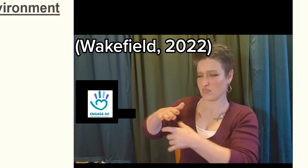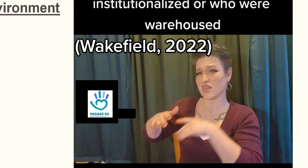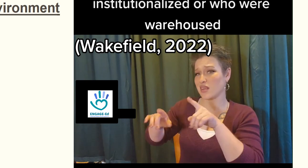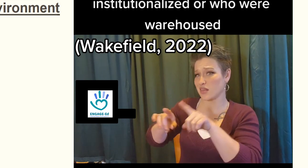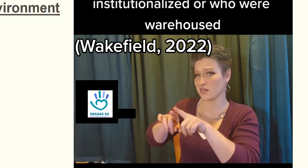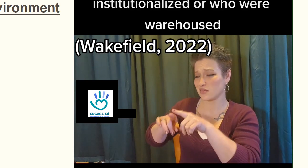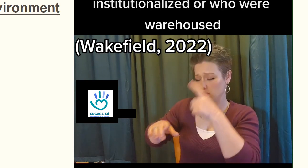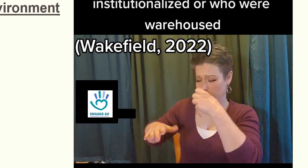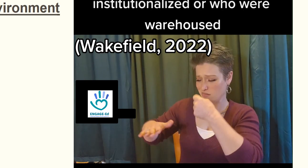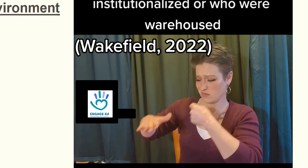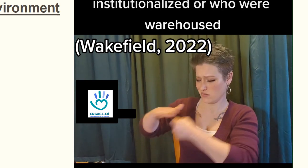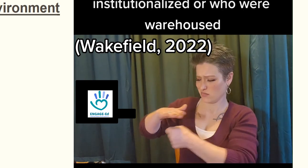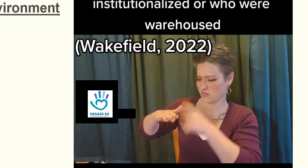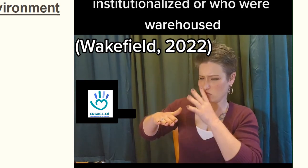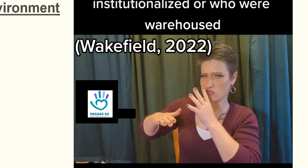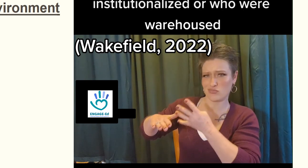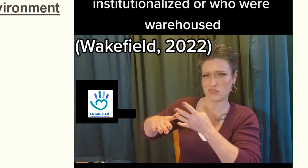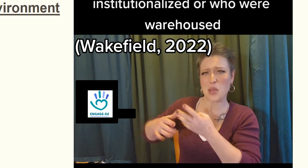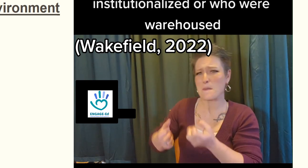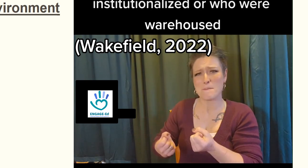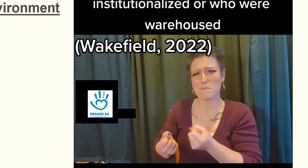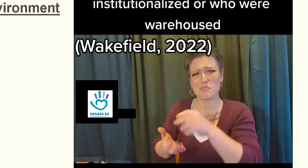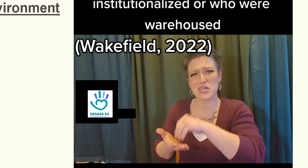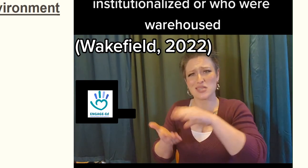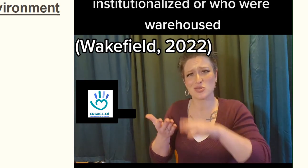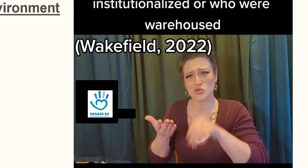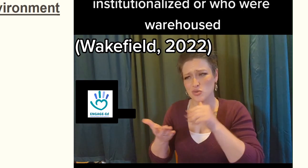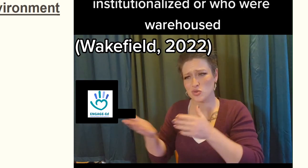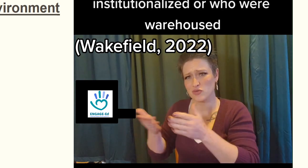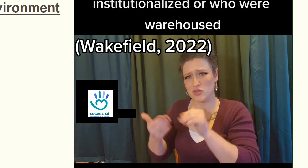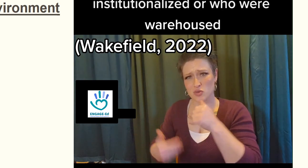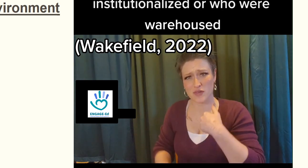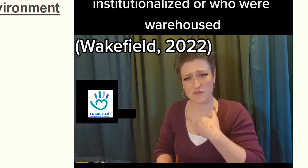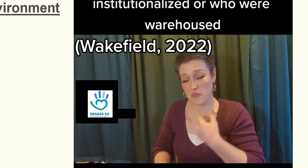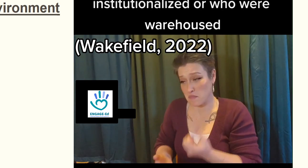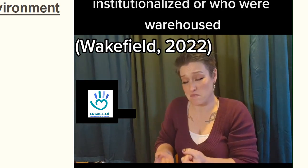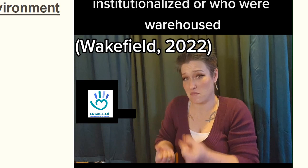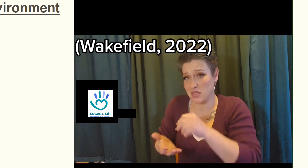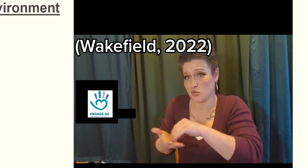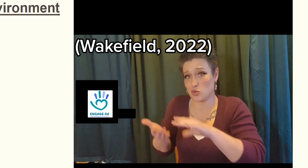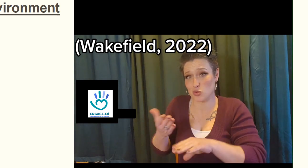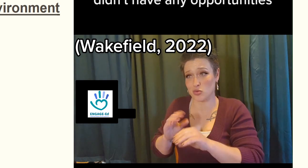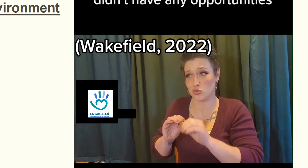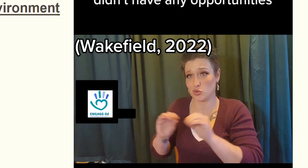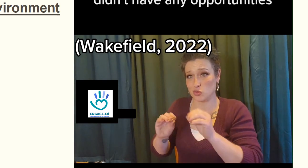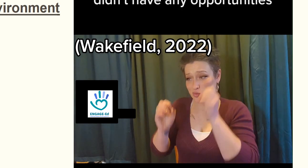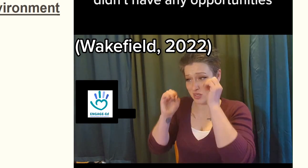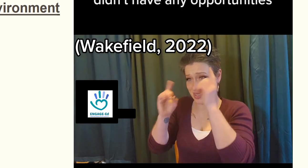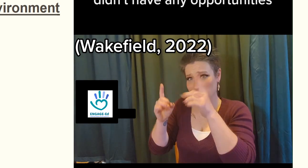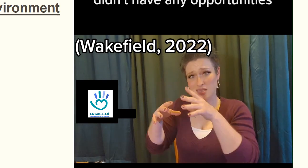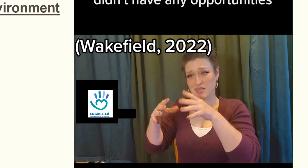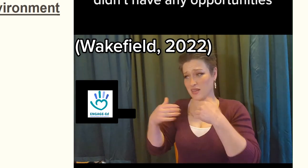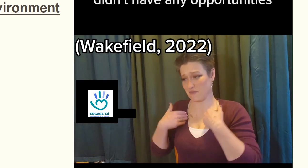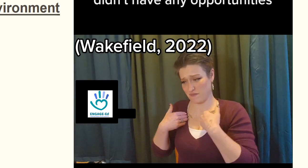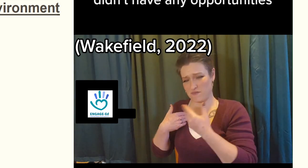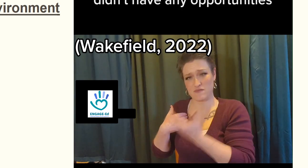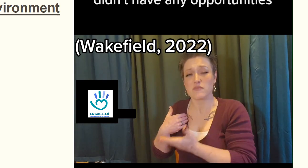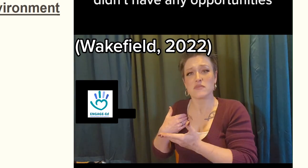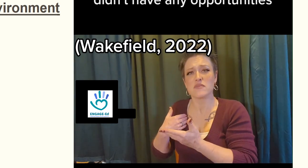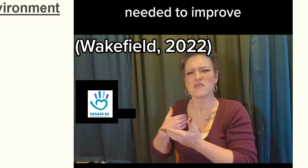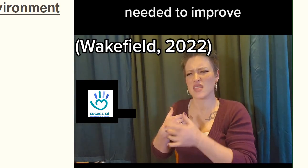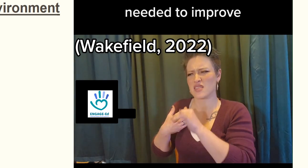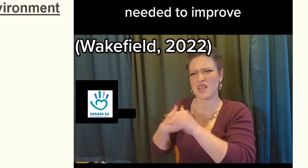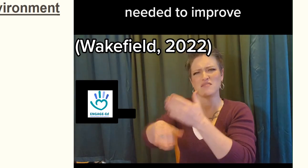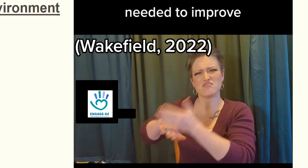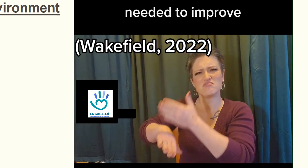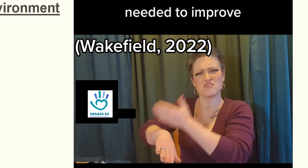It was set up because students who were institutionalized or who were warehoused, people noticed that they didn't have any opportunities. Some of